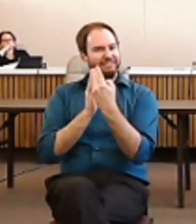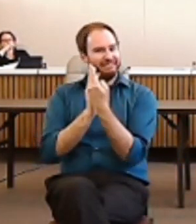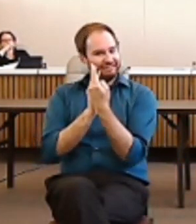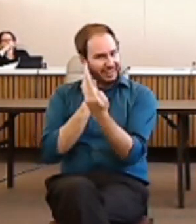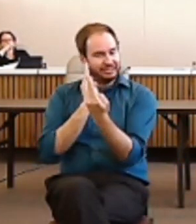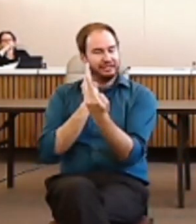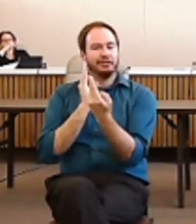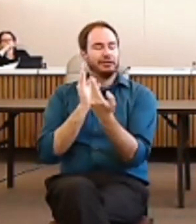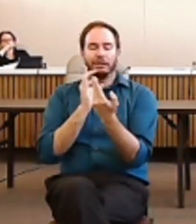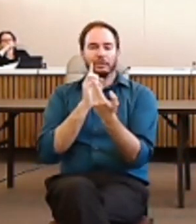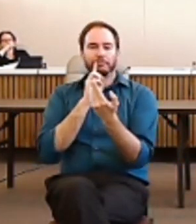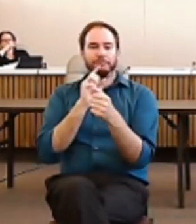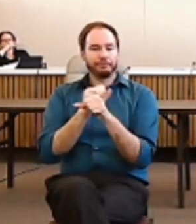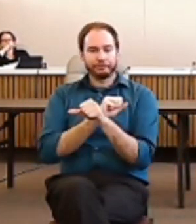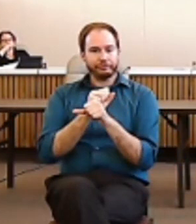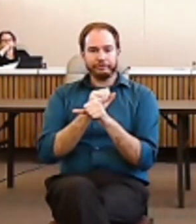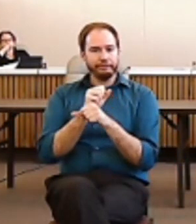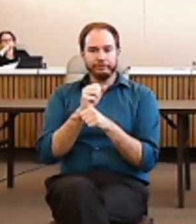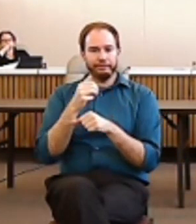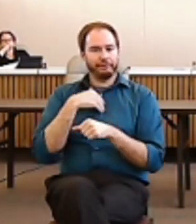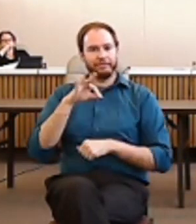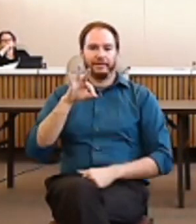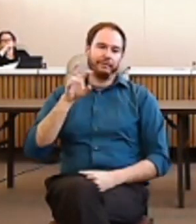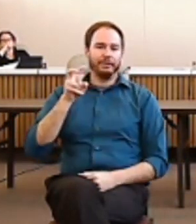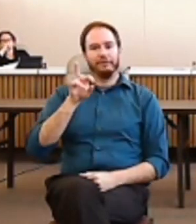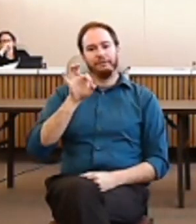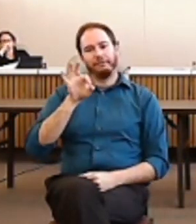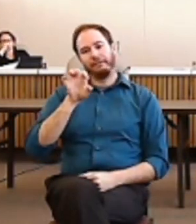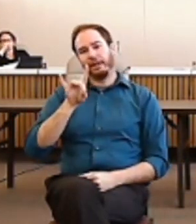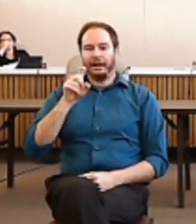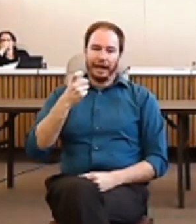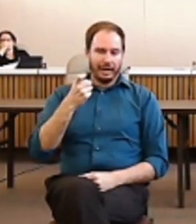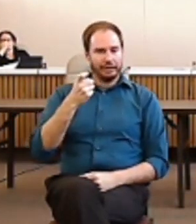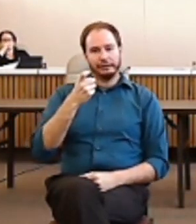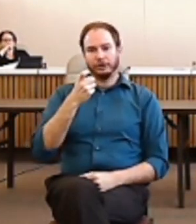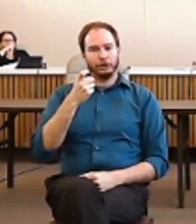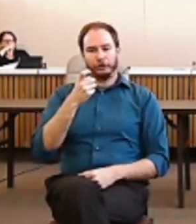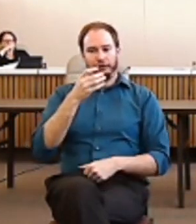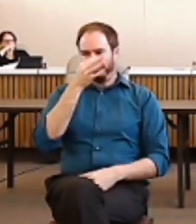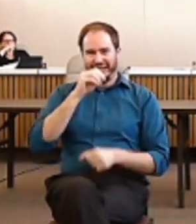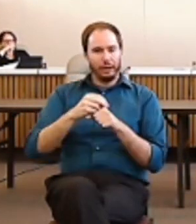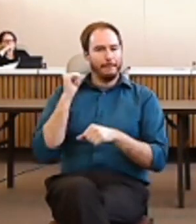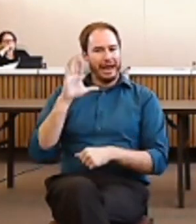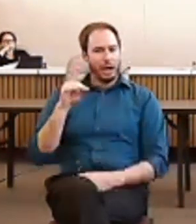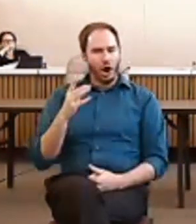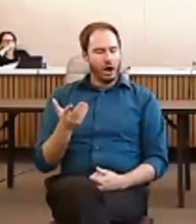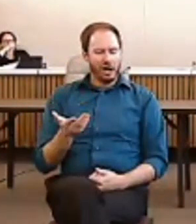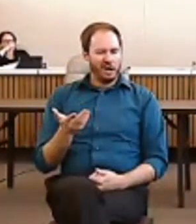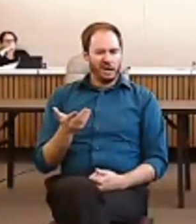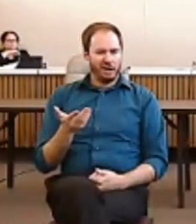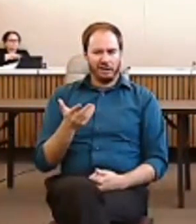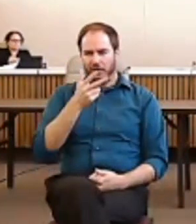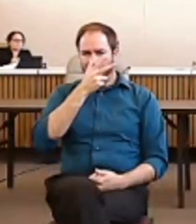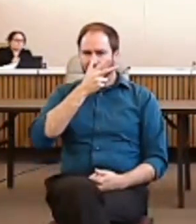so they essentially had a FedEx terminal right in their backyard. And it just